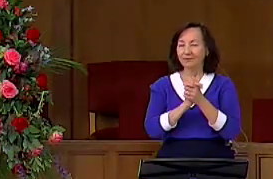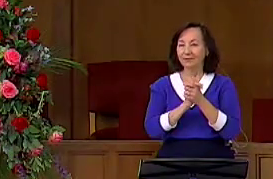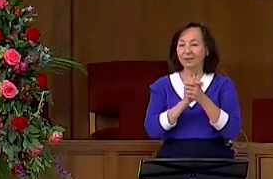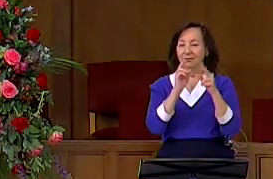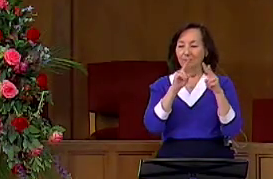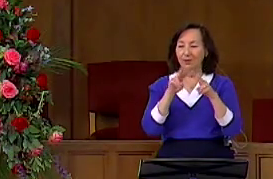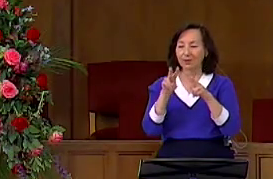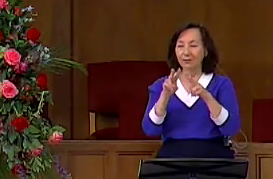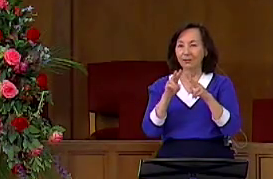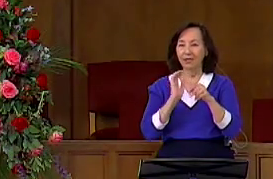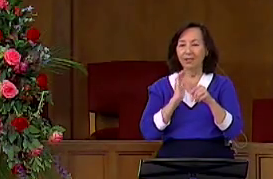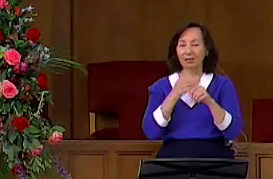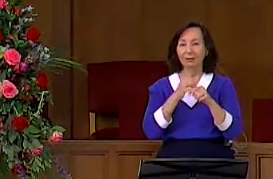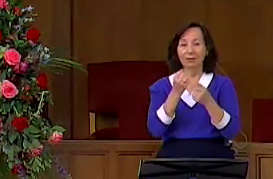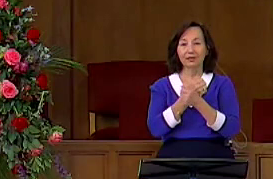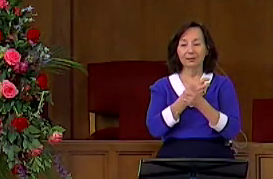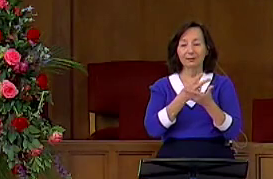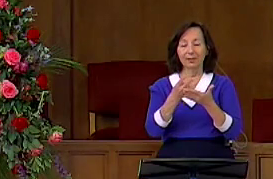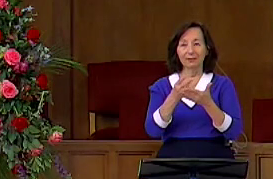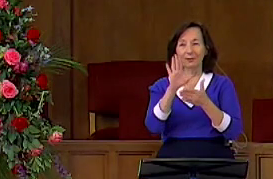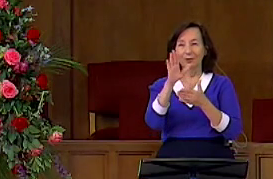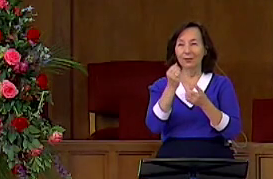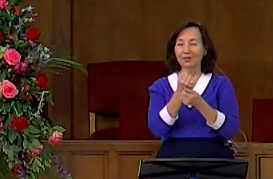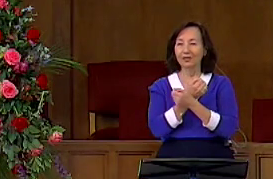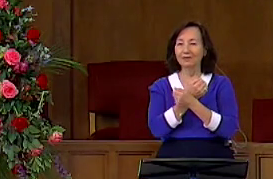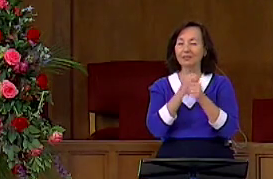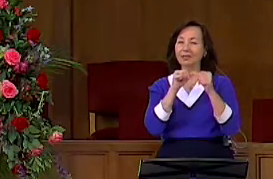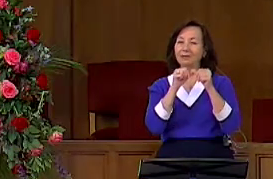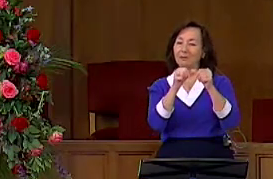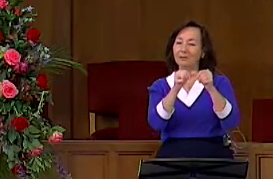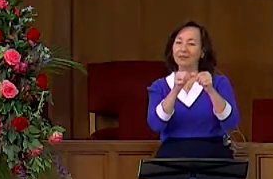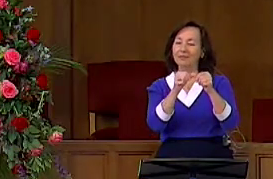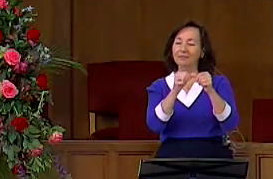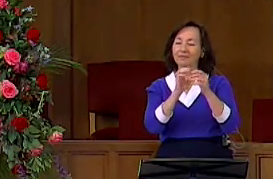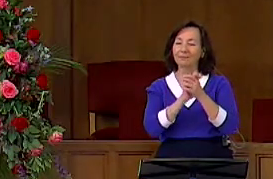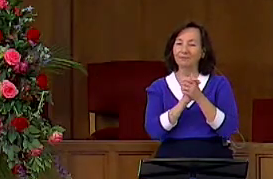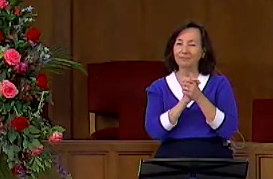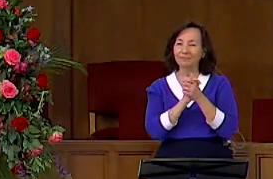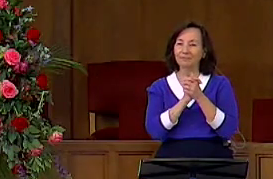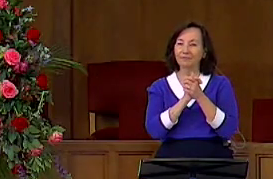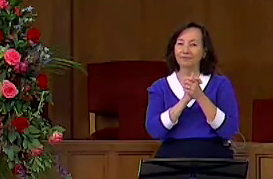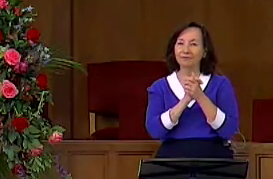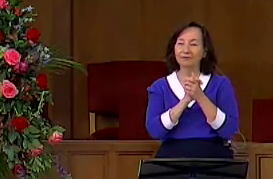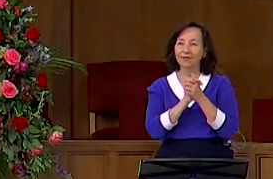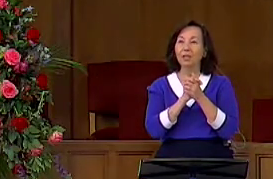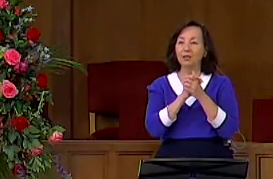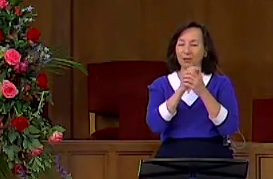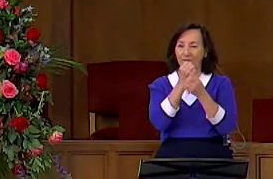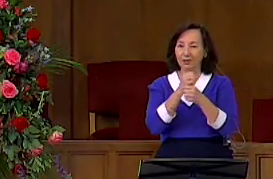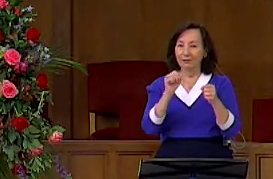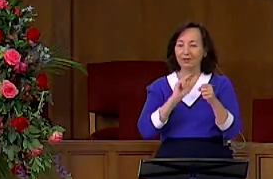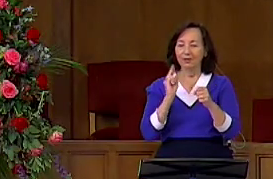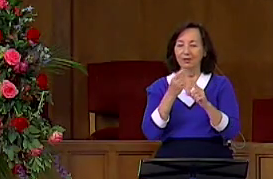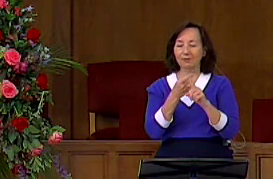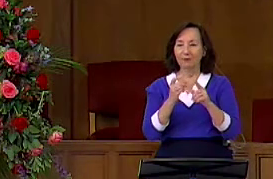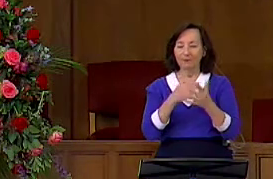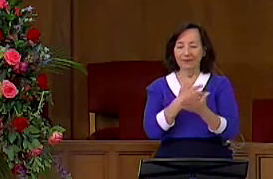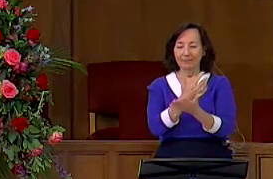turned away and our love failed, your love remained steadfast. You delivered us from